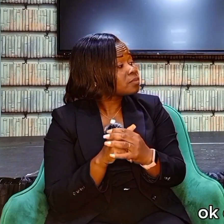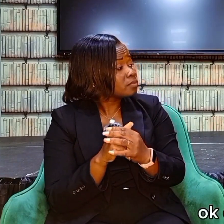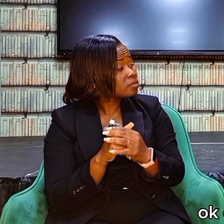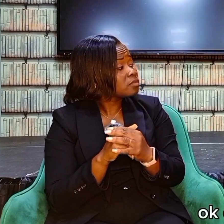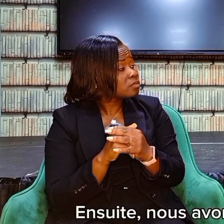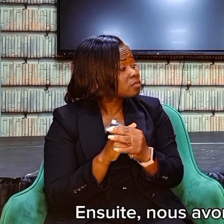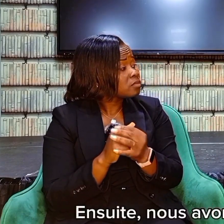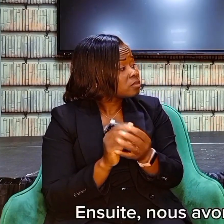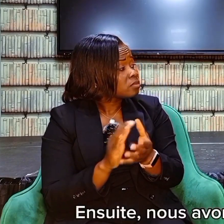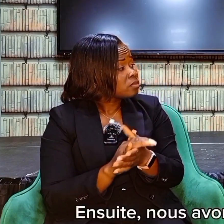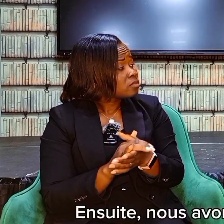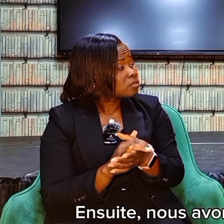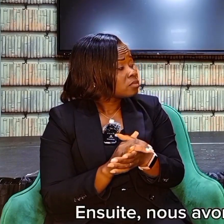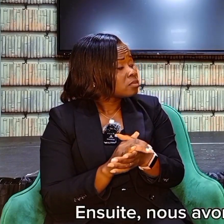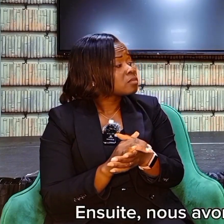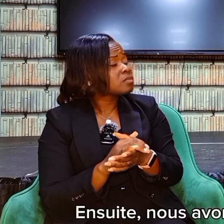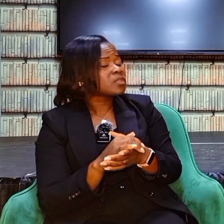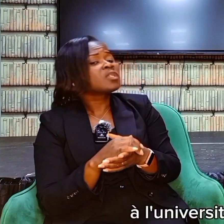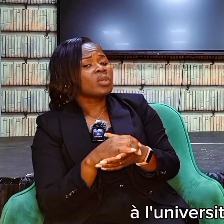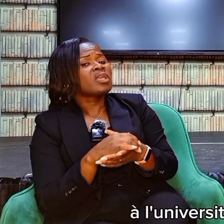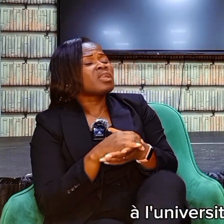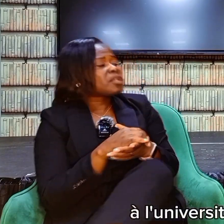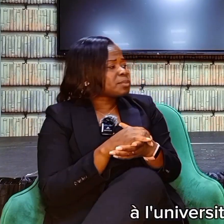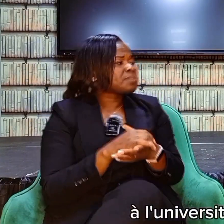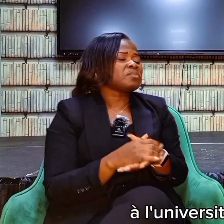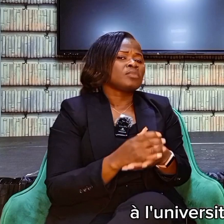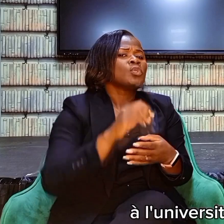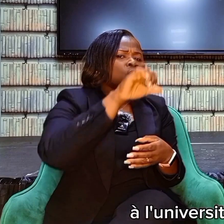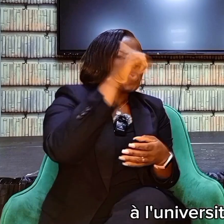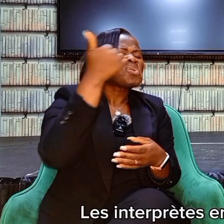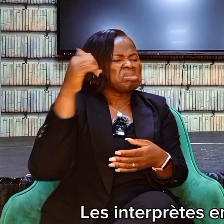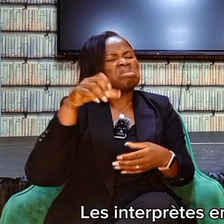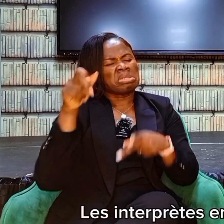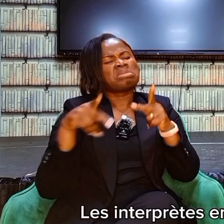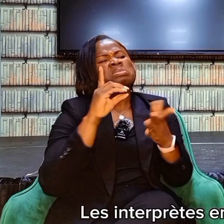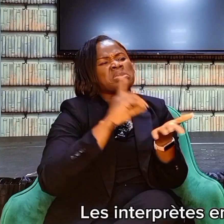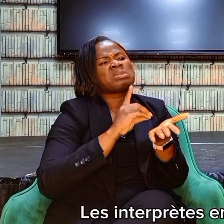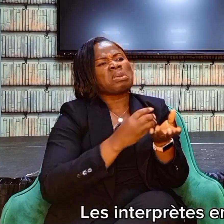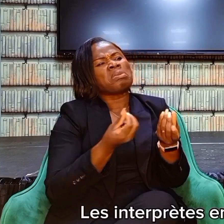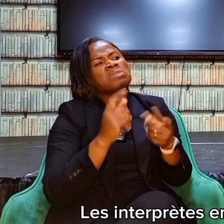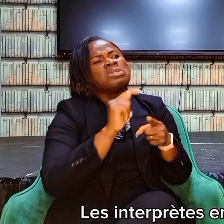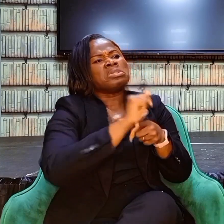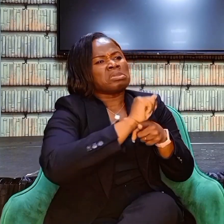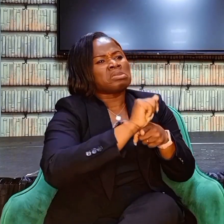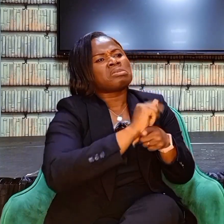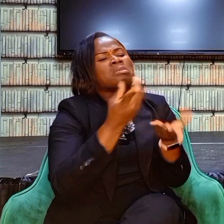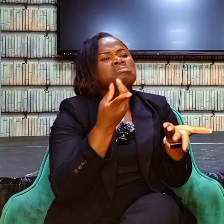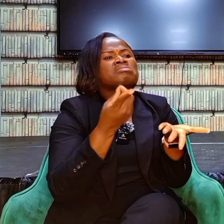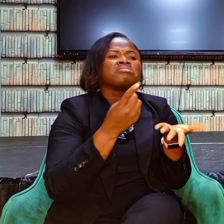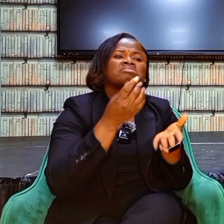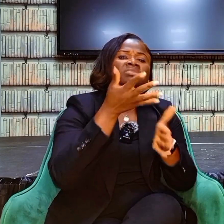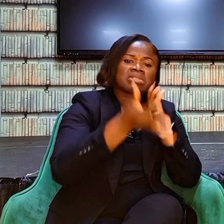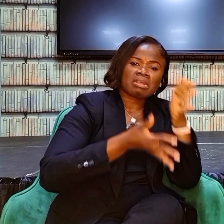Okay. Yeah, then we have other doctors at the university who are training the sign language interpreters.